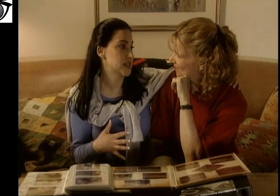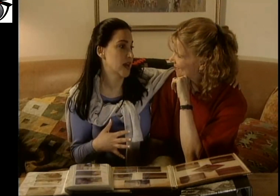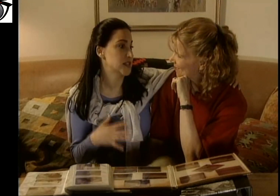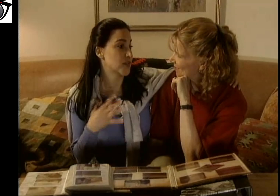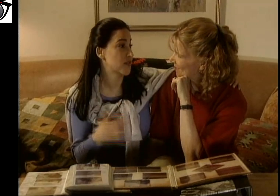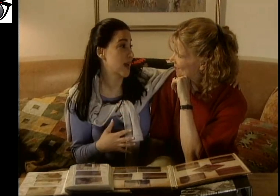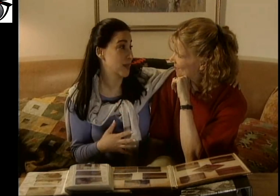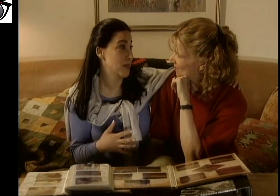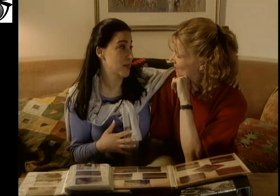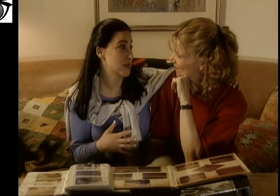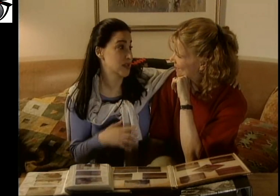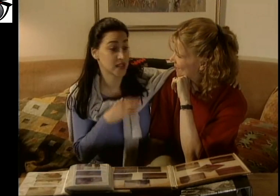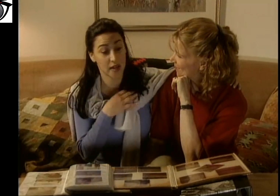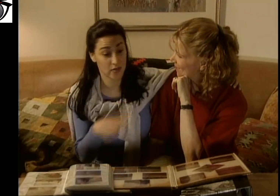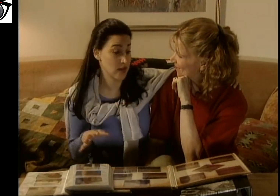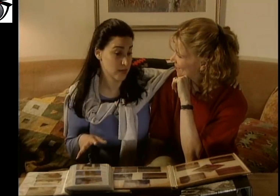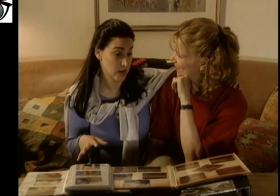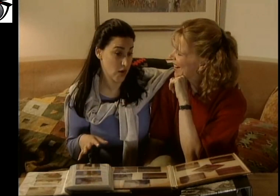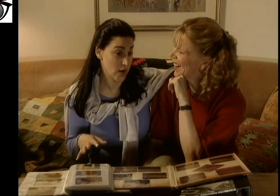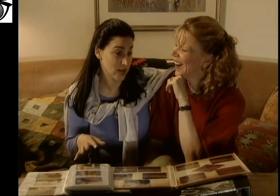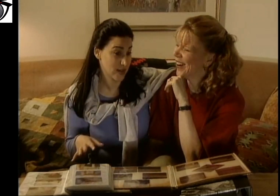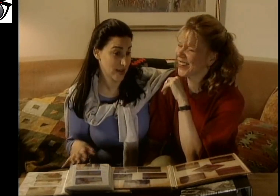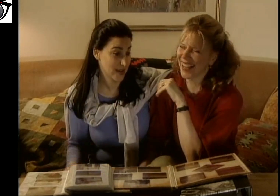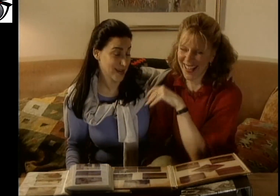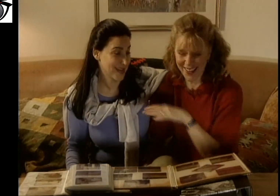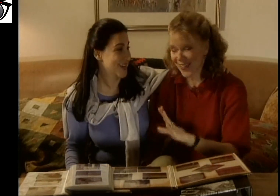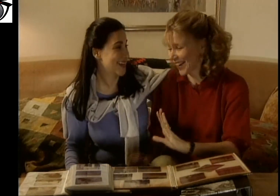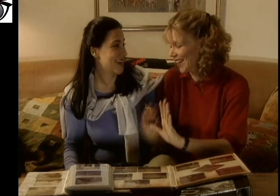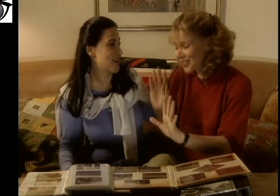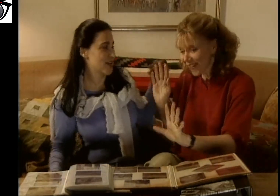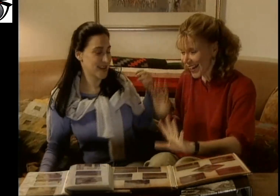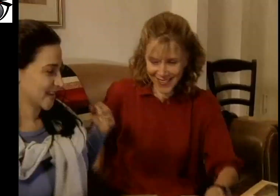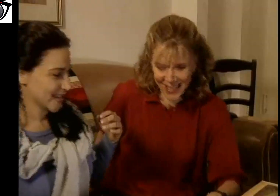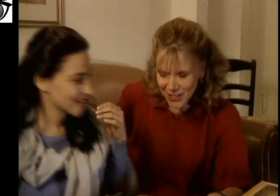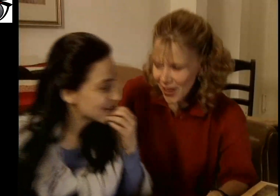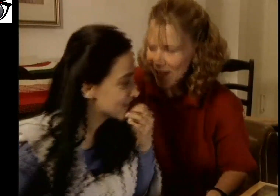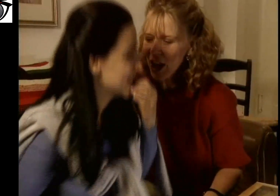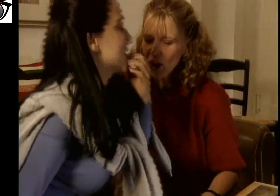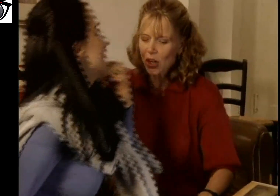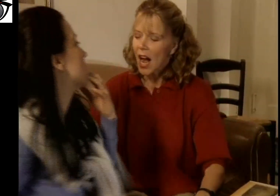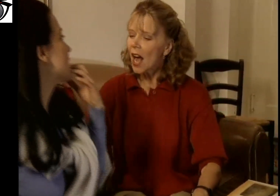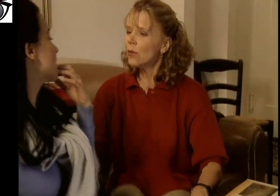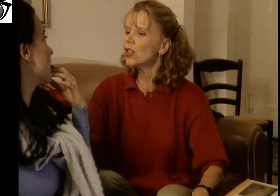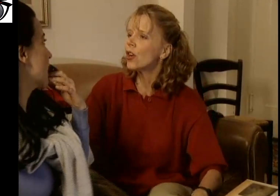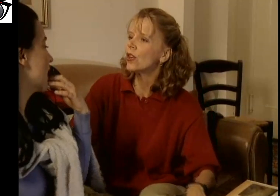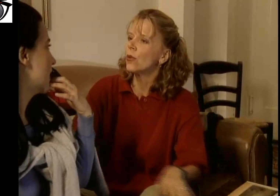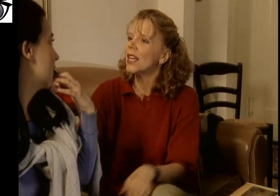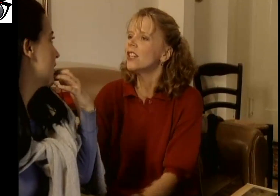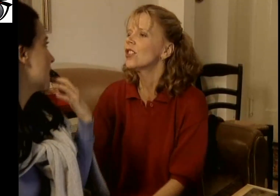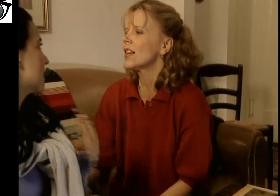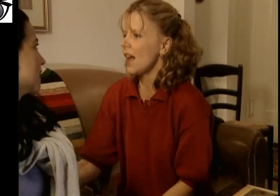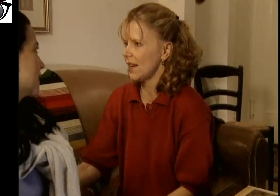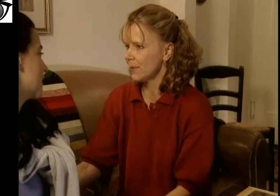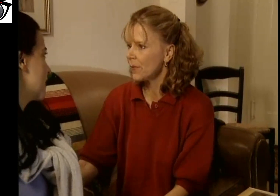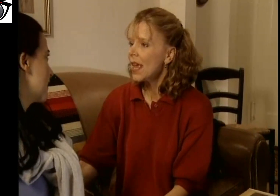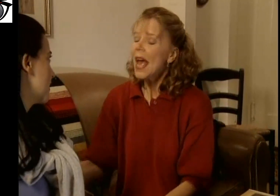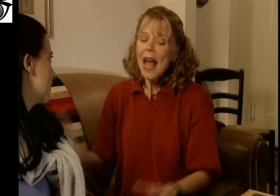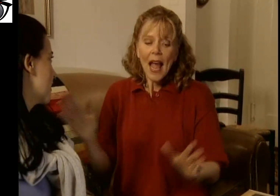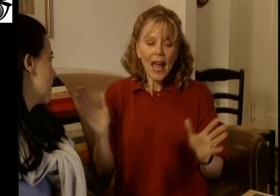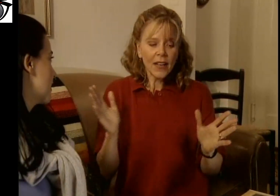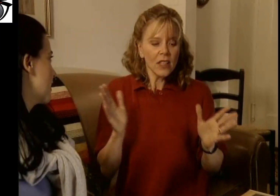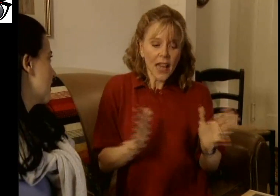start with signs for family members? Because I don't know them at all. Okay, that's great. That's great. Look, I will show you each